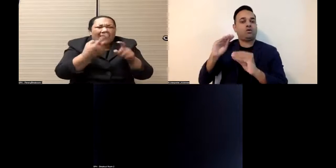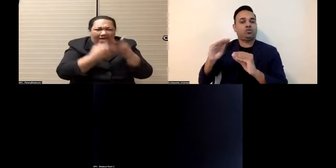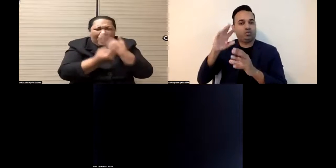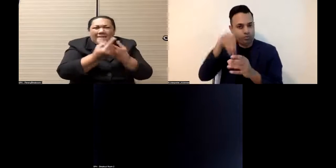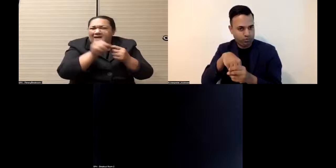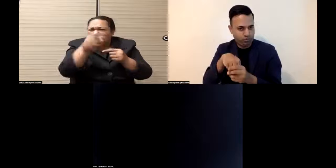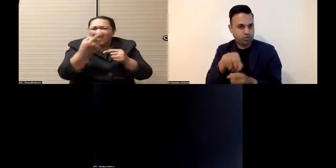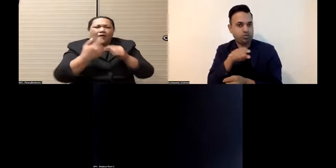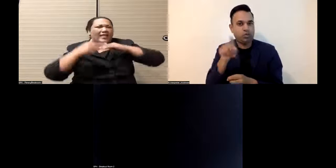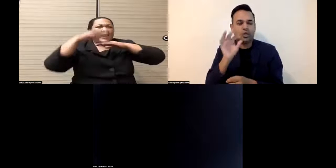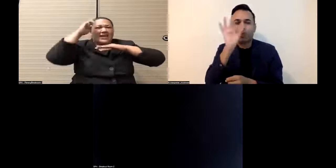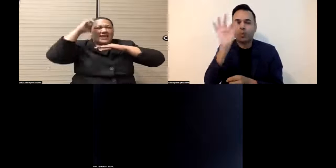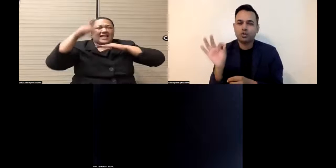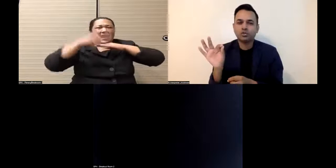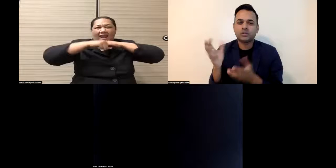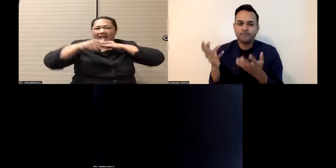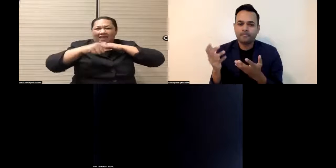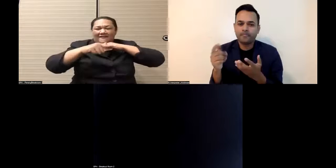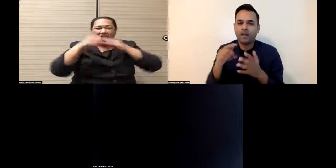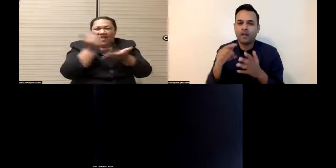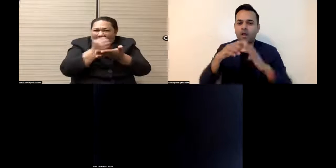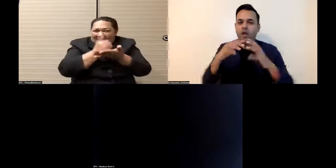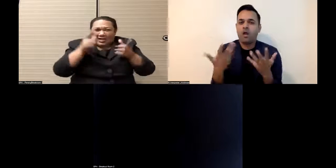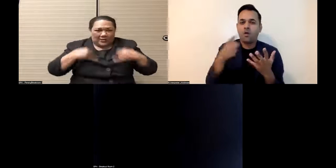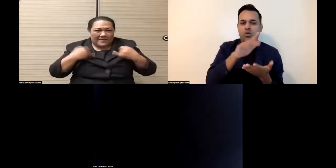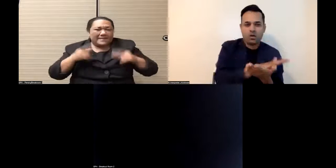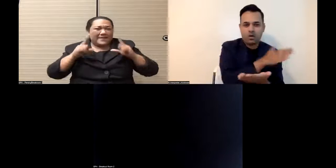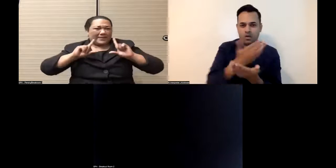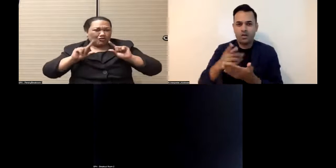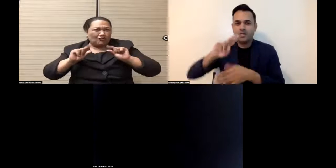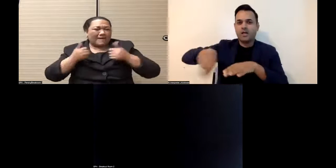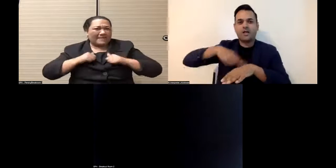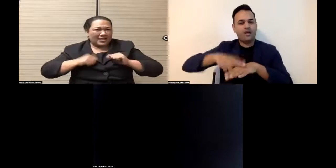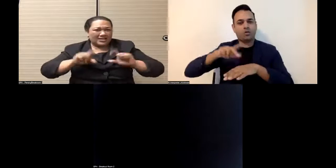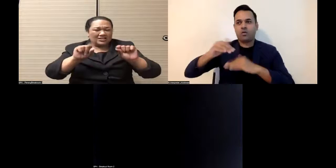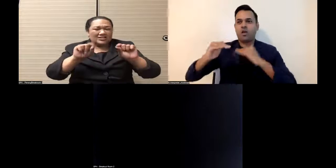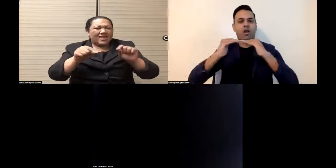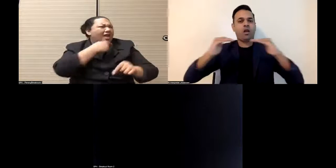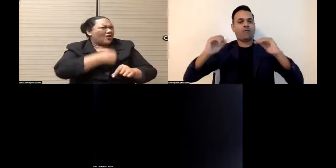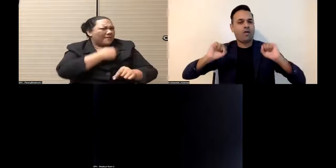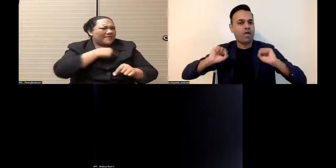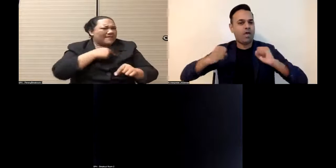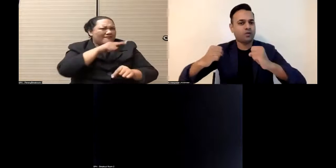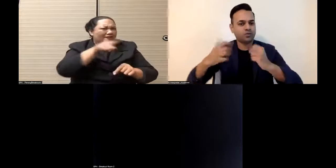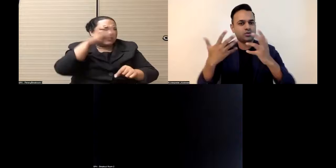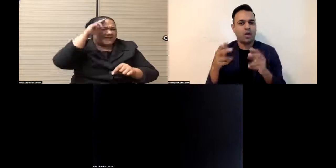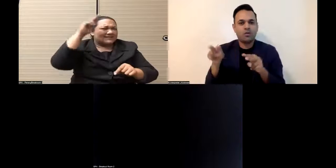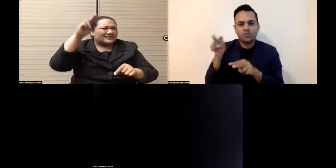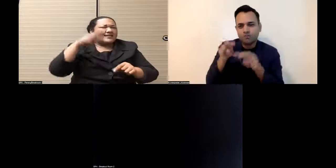are actioning such regional commitments? Regardless of the answer to that question, it cannot be